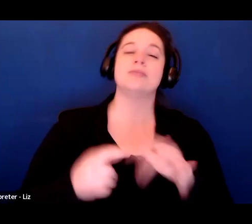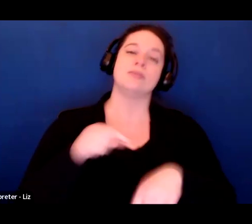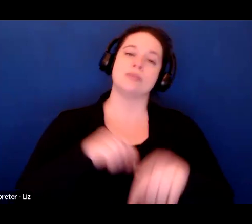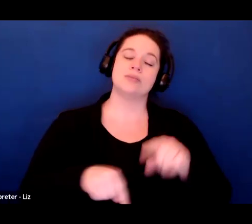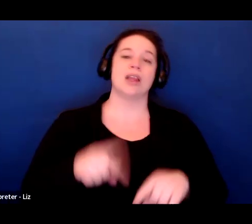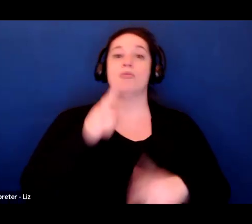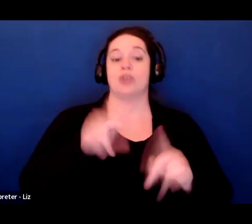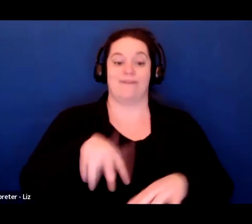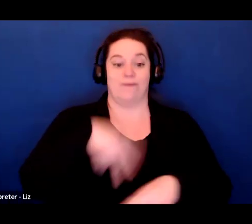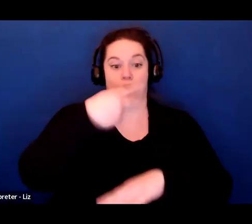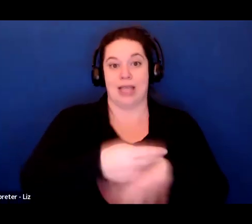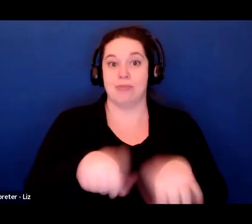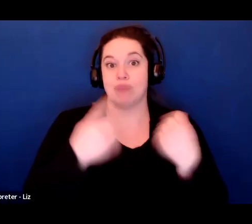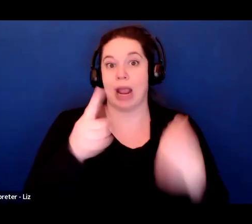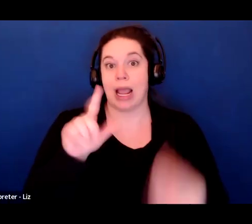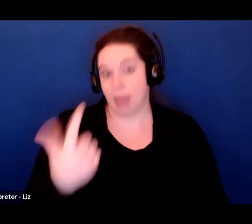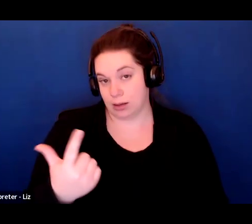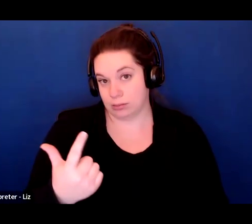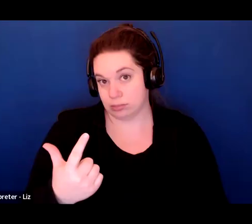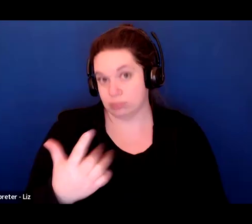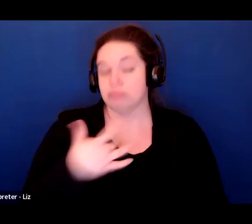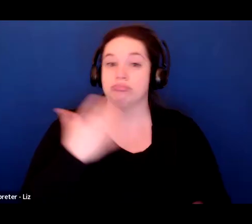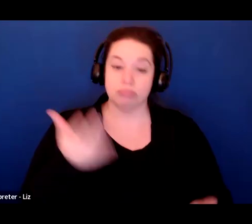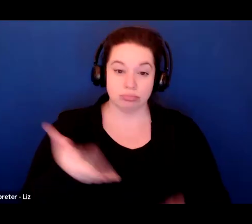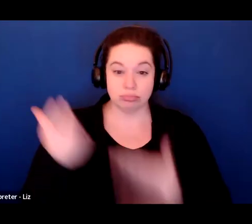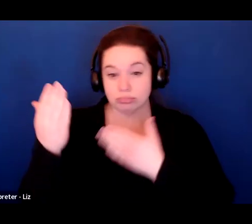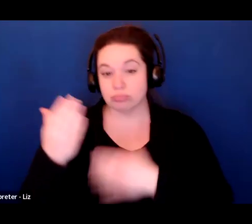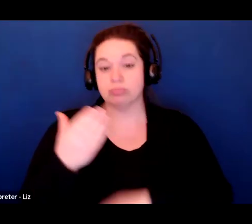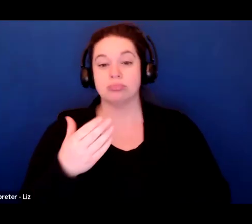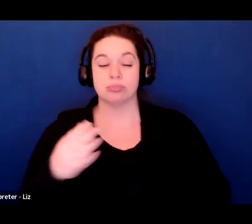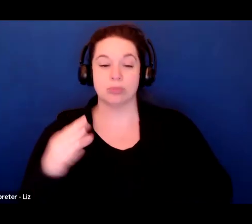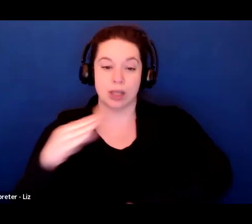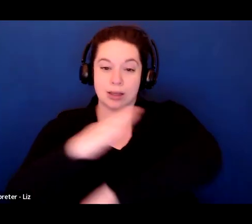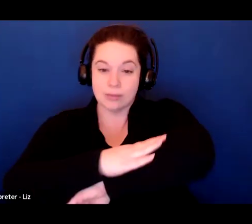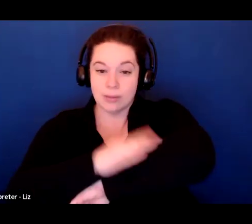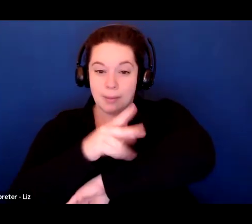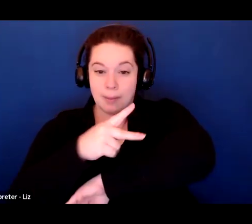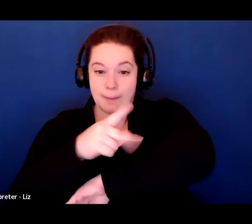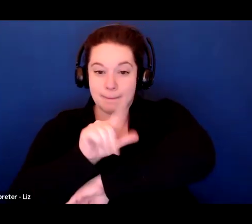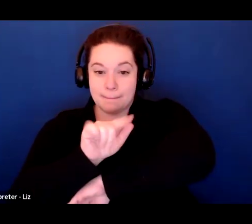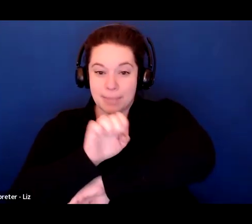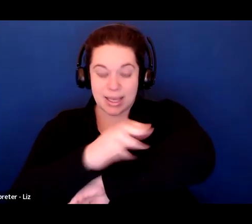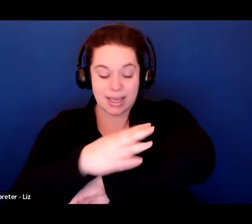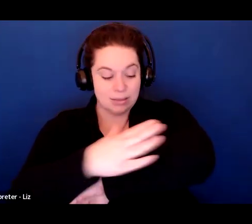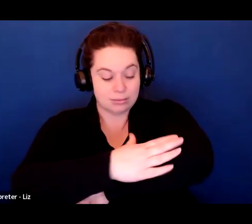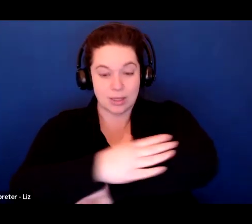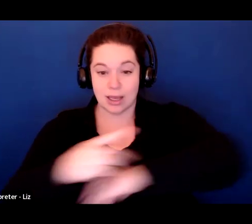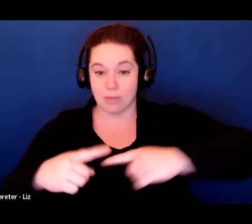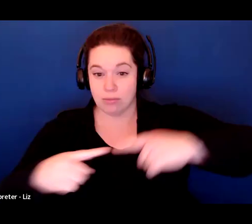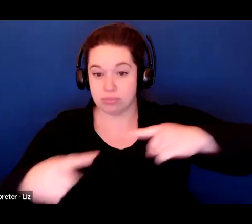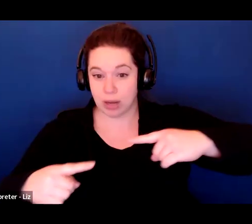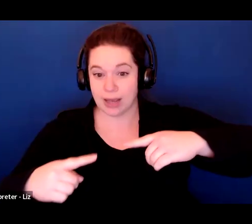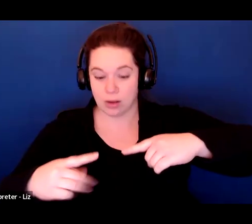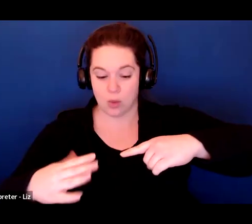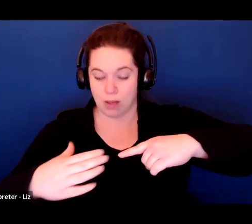down and they break their leg. They usually go in, they put in a plate, they screw it above the break, and they screw it in below the break. But if you